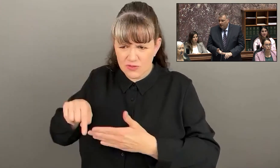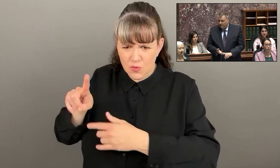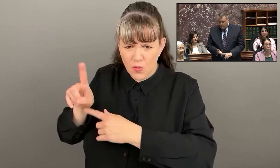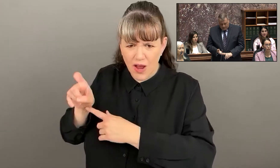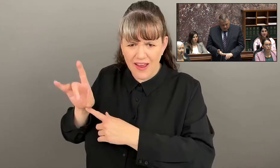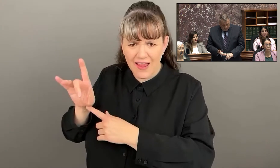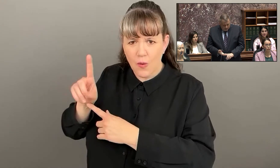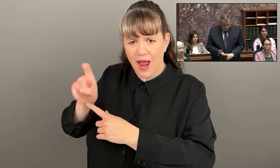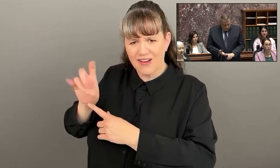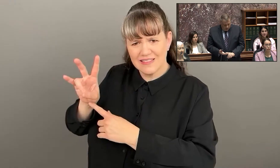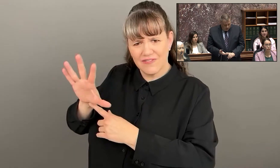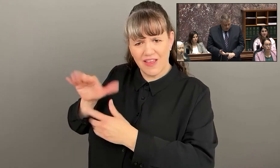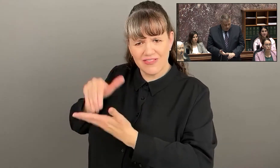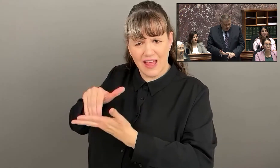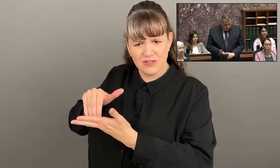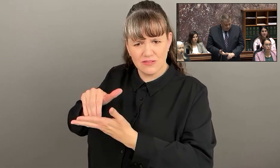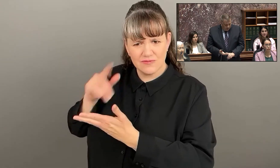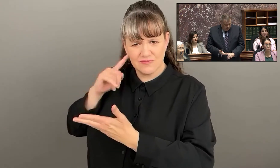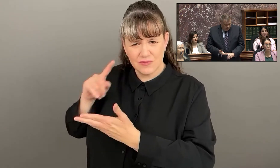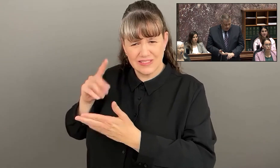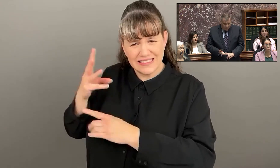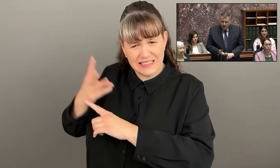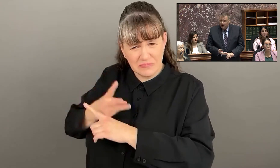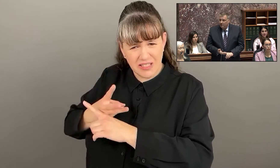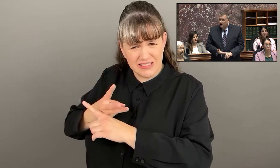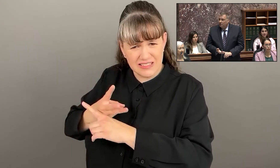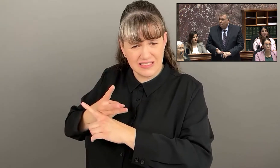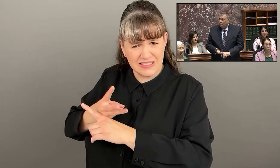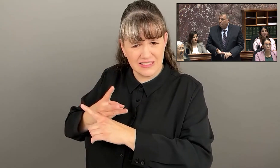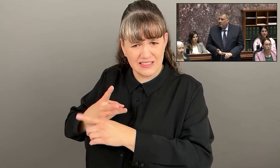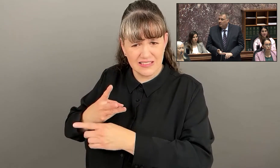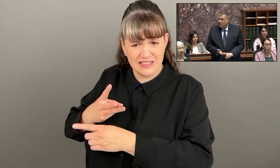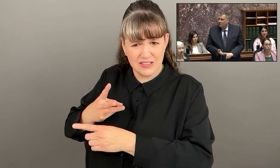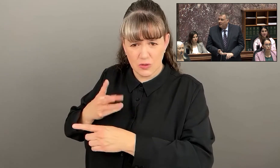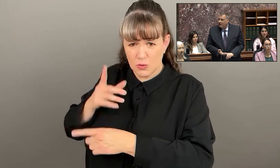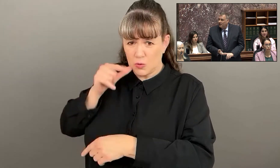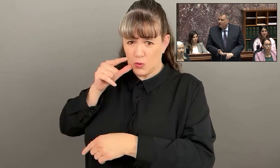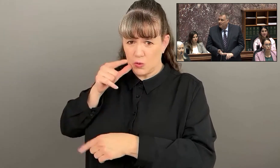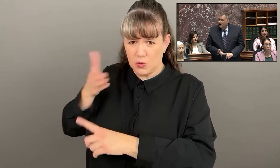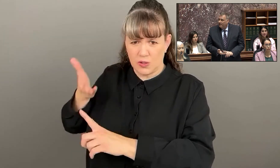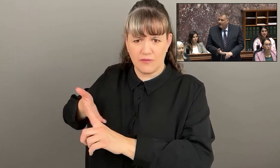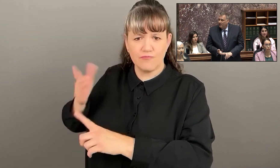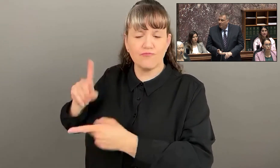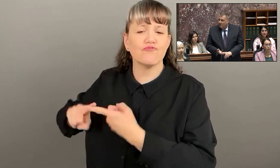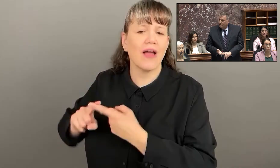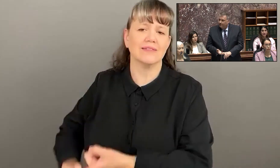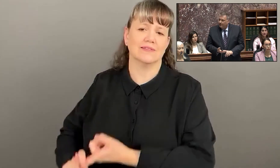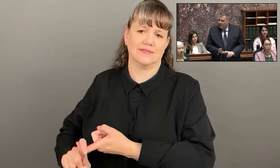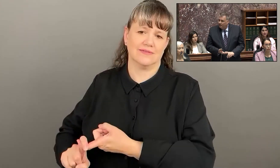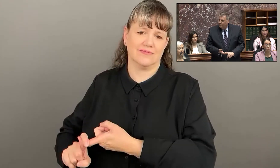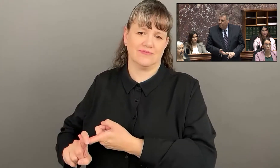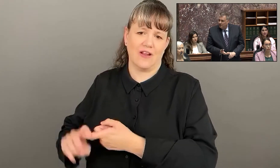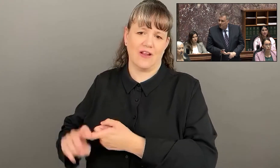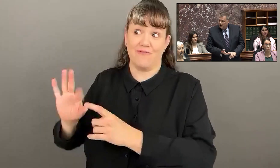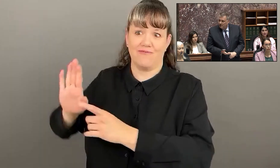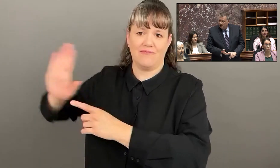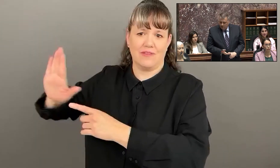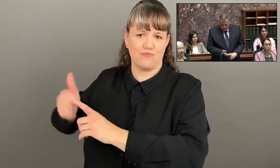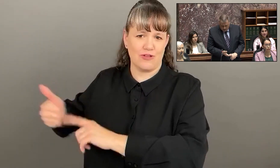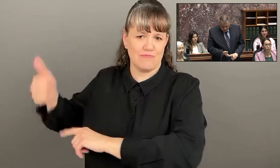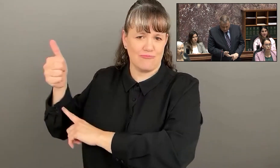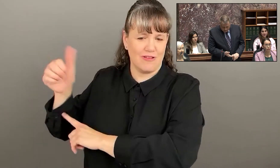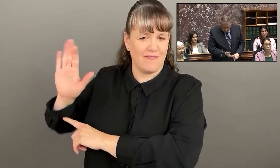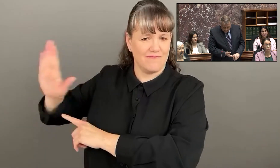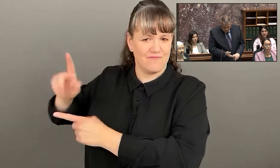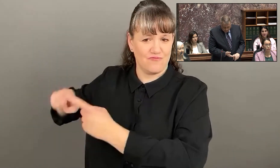it's a friend of the Premier's, who not only the Premier recommended to go work at legal aid, then got fired from legal aid under